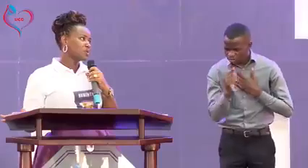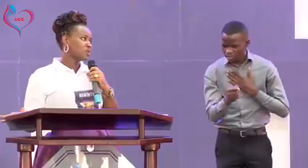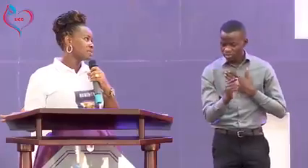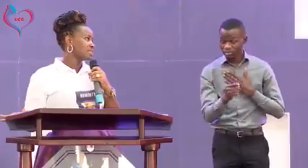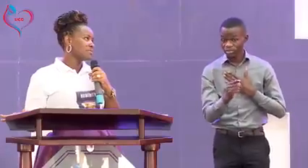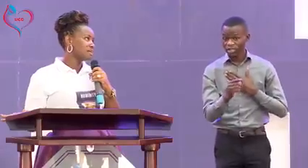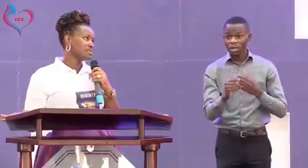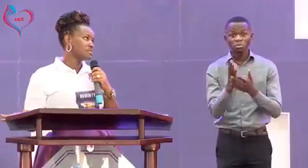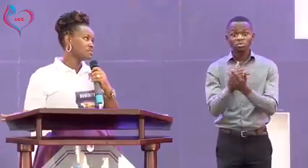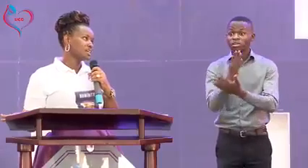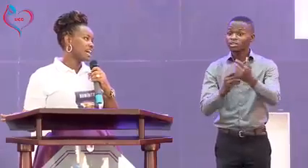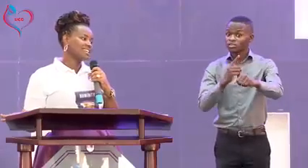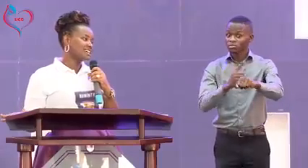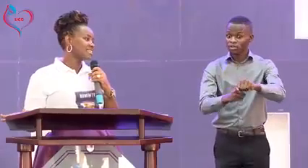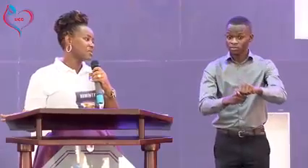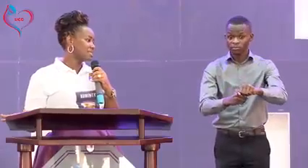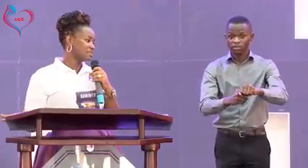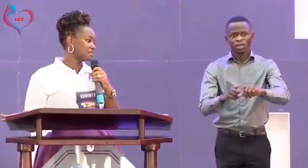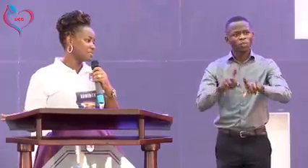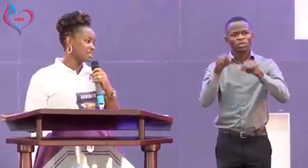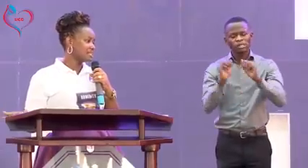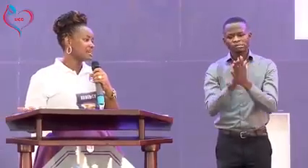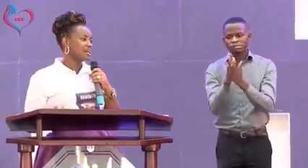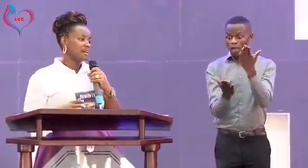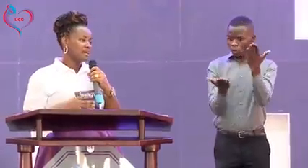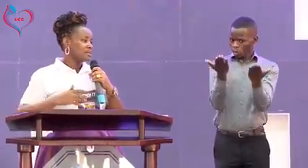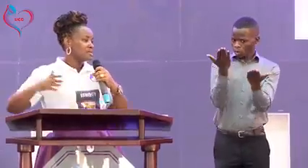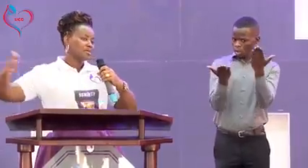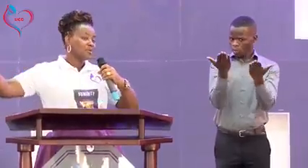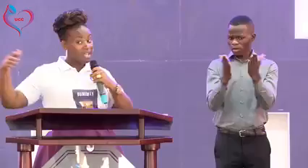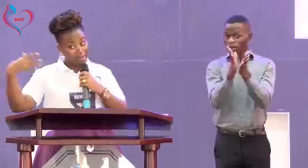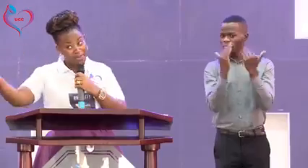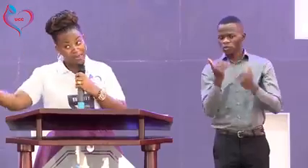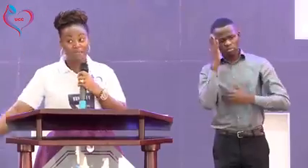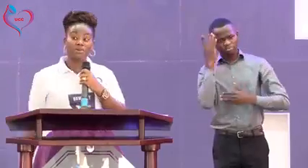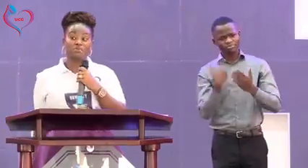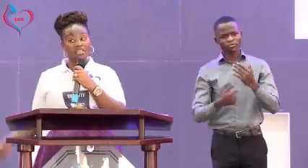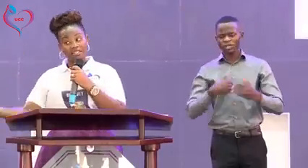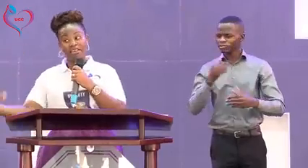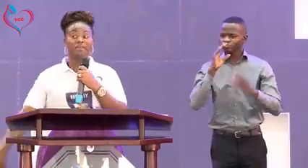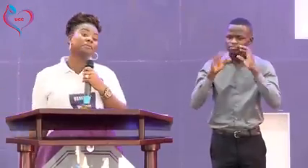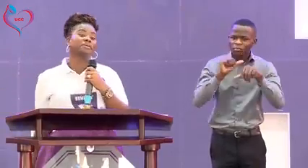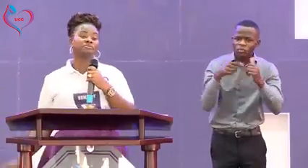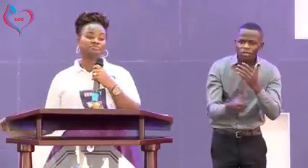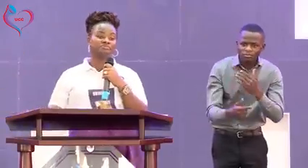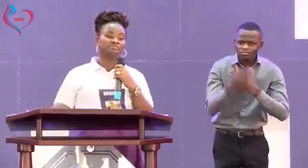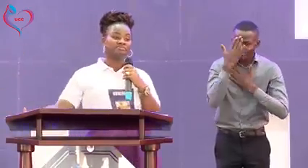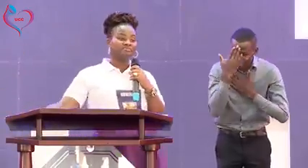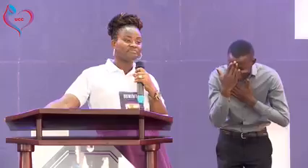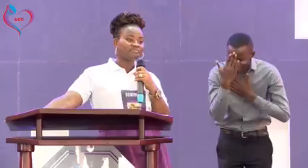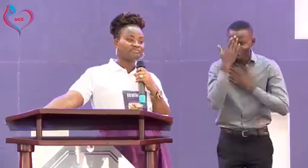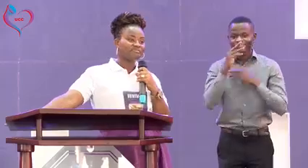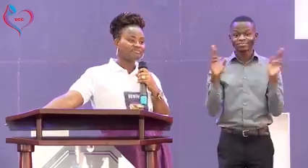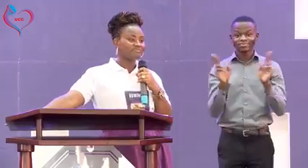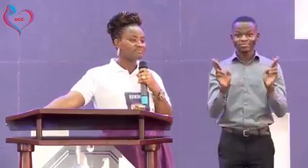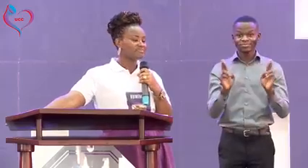know, sometimes we can gauge ourselves, but you know, we are going to talk about humility anyway.